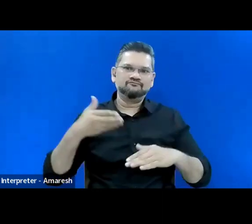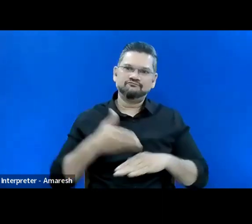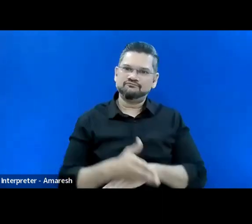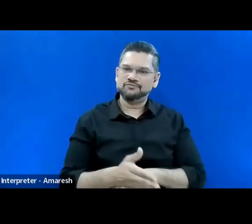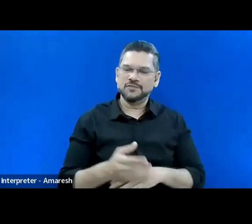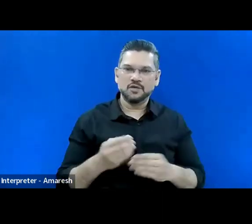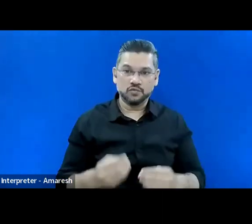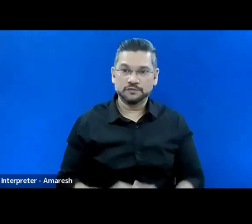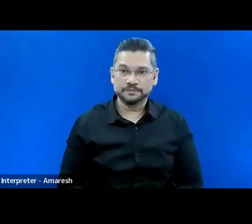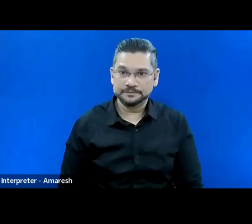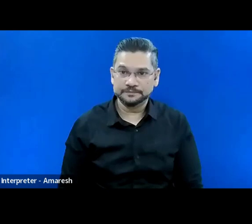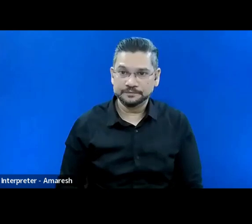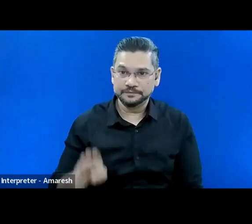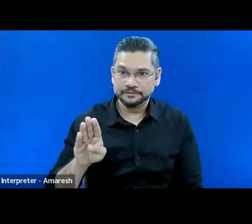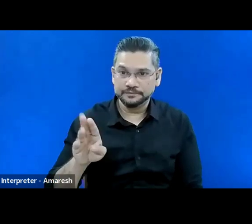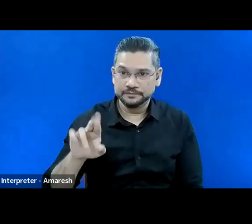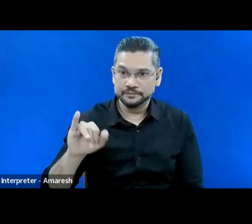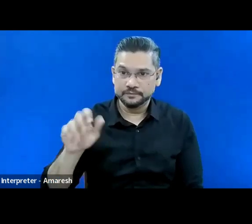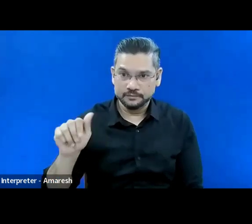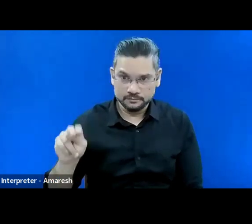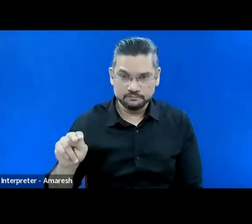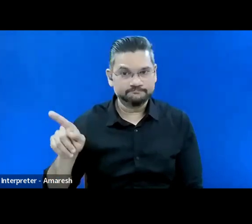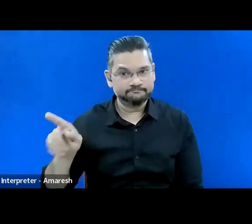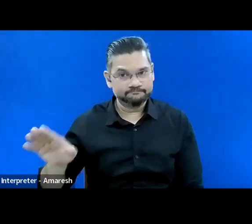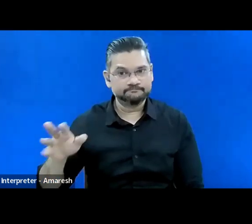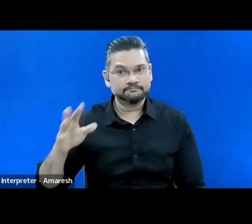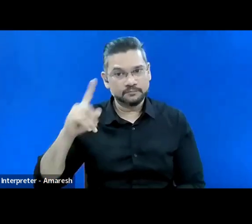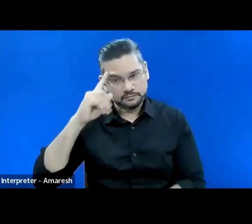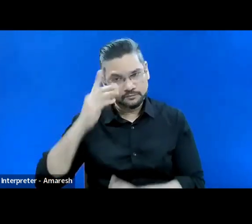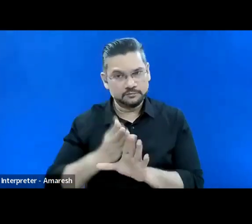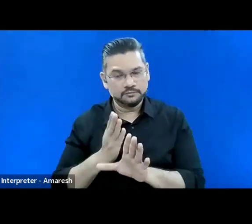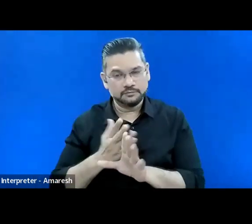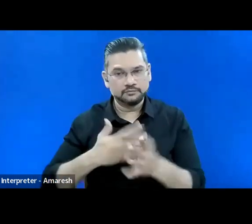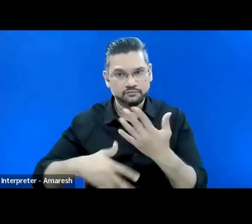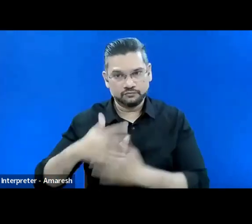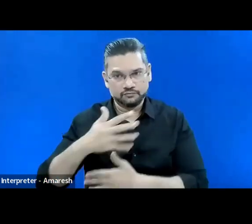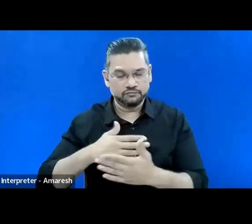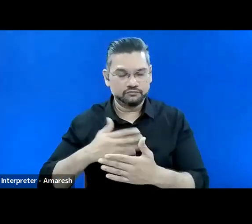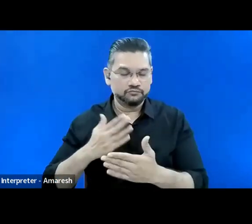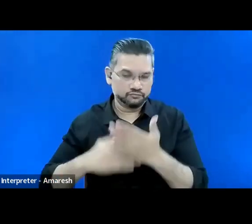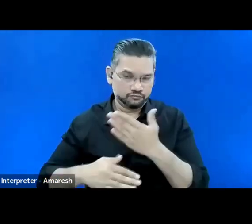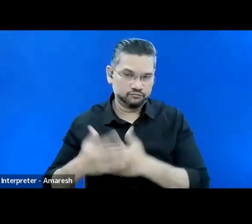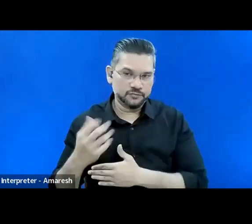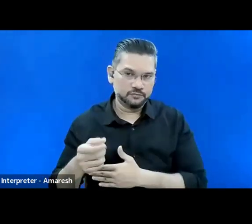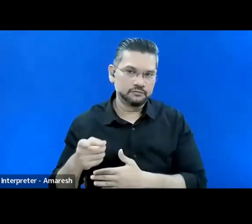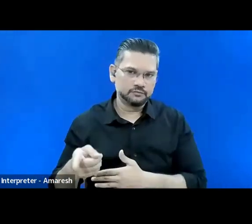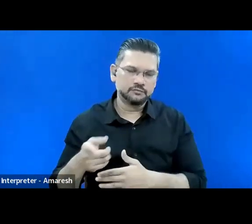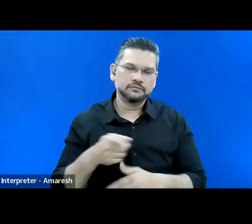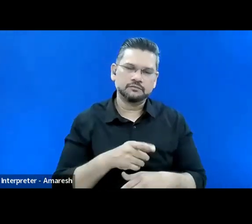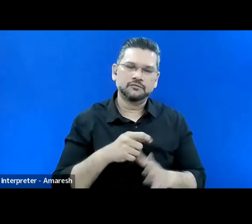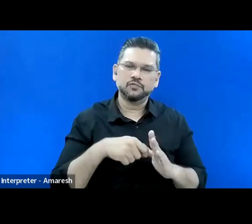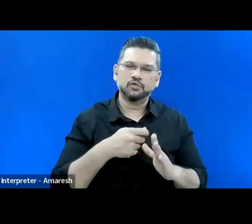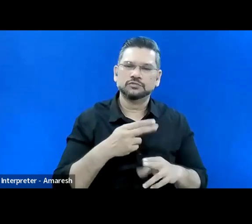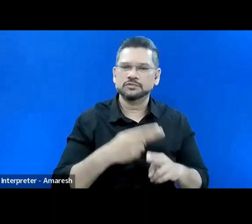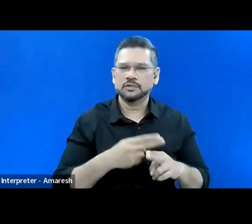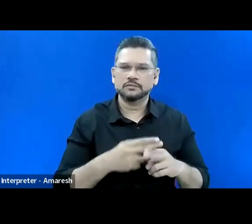is also a founder of the Stronger Project in 2017.